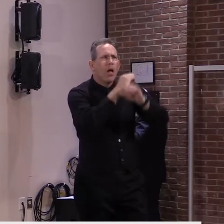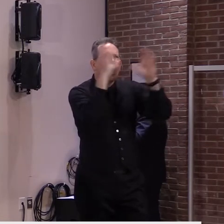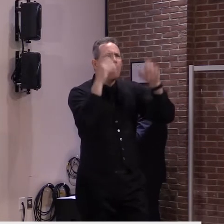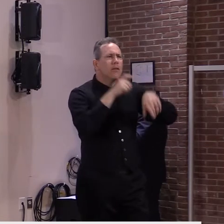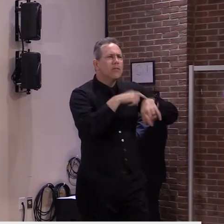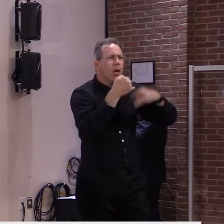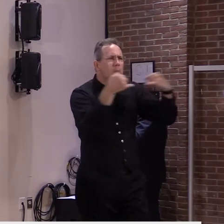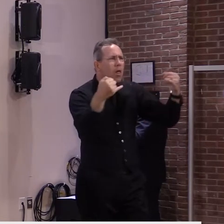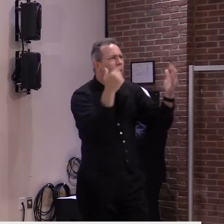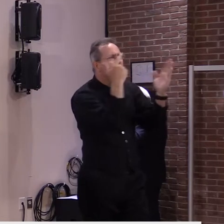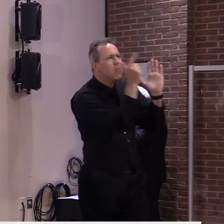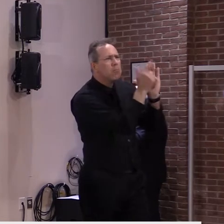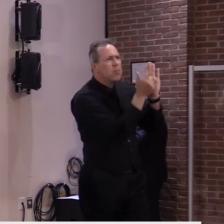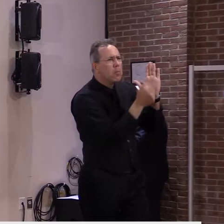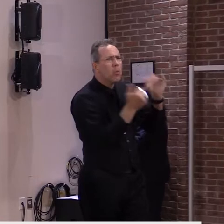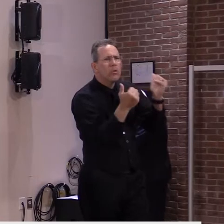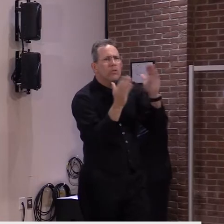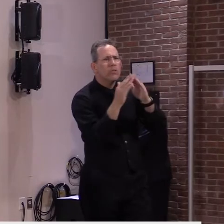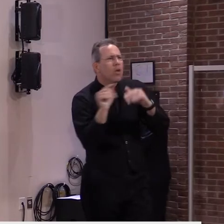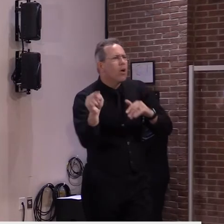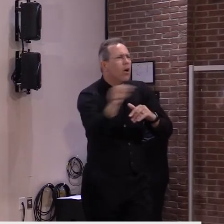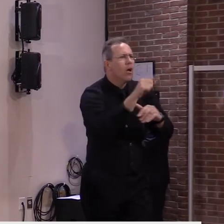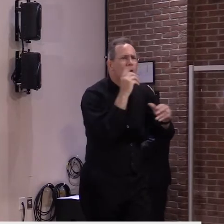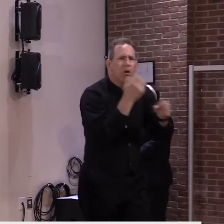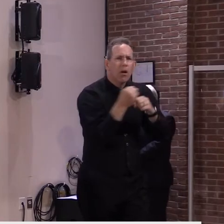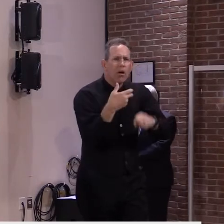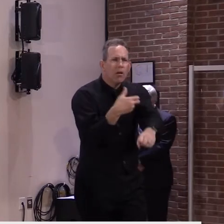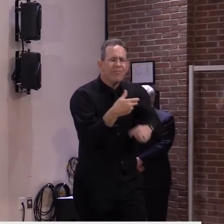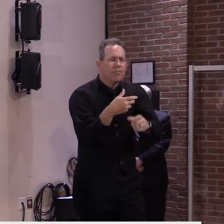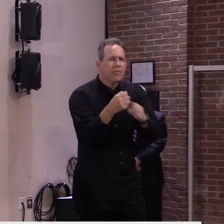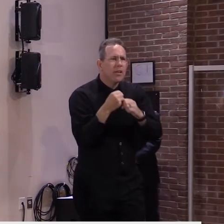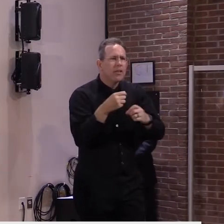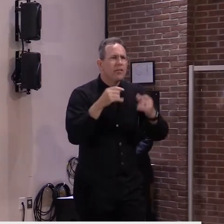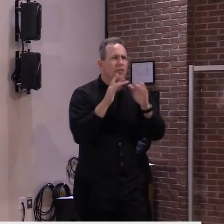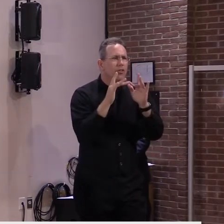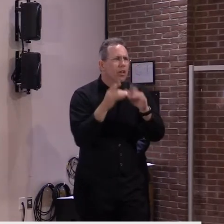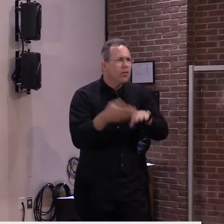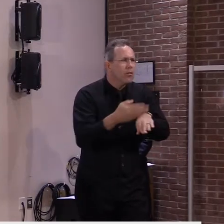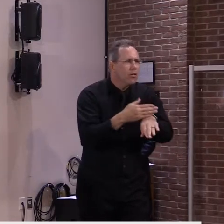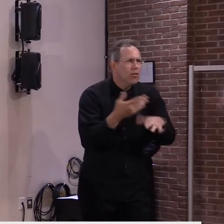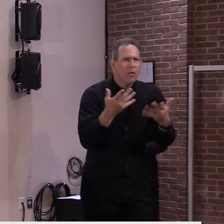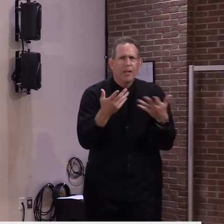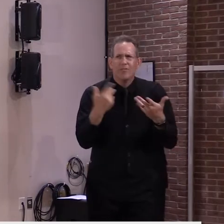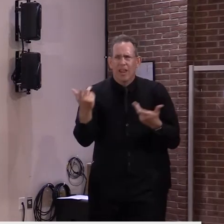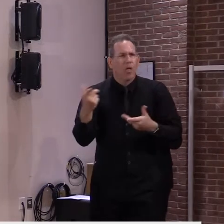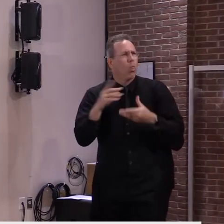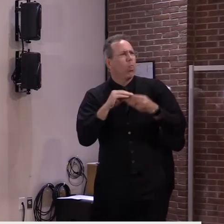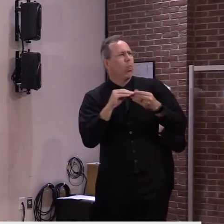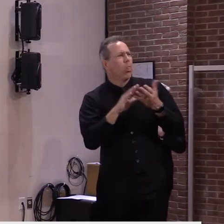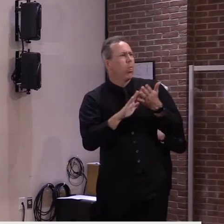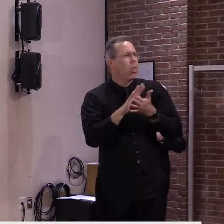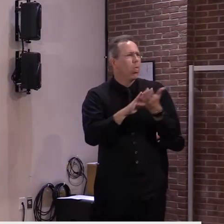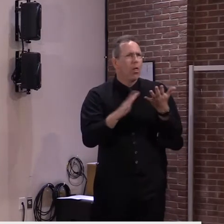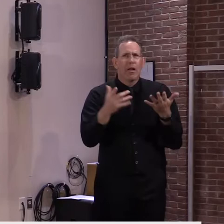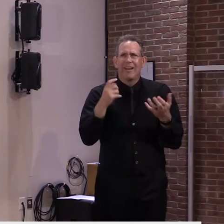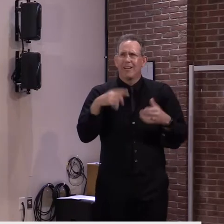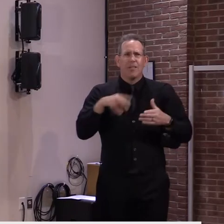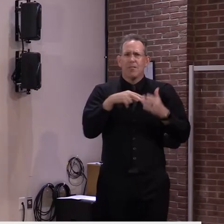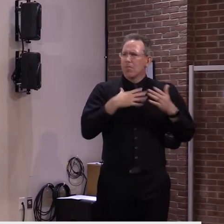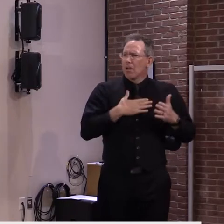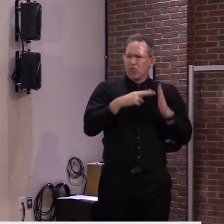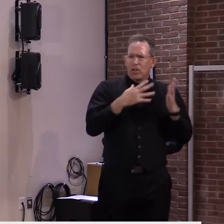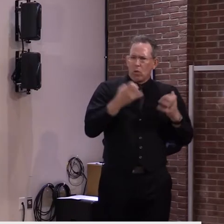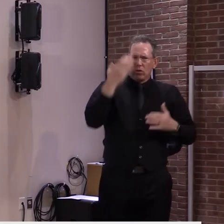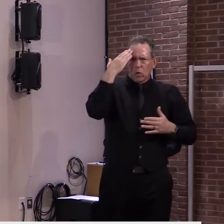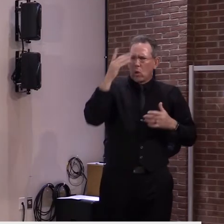that that the legislature could, you know, be impressed upon the importance of having a bigger vision